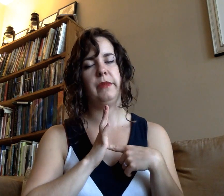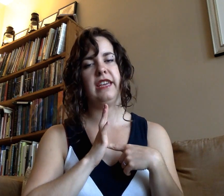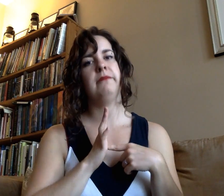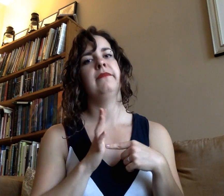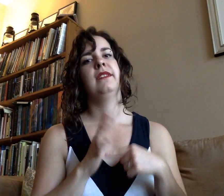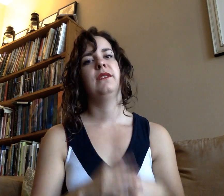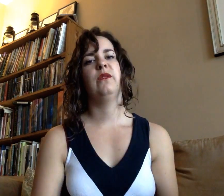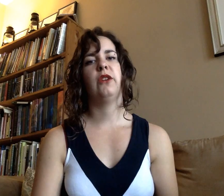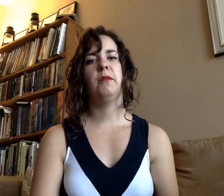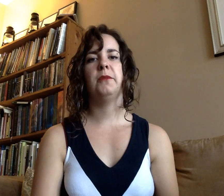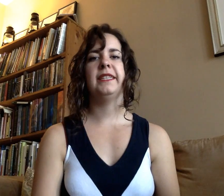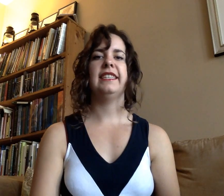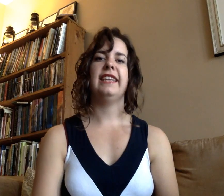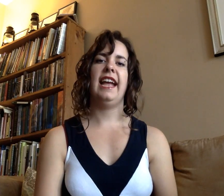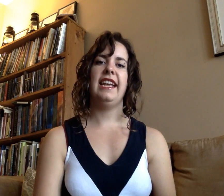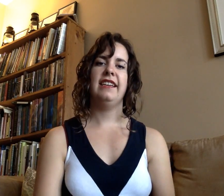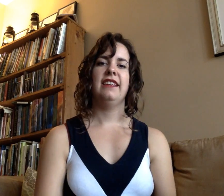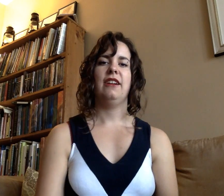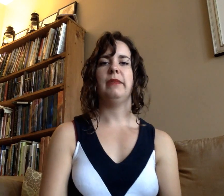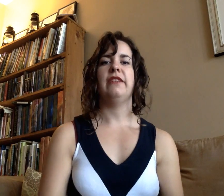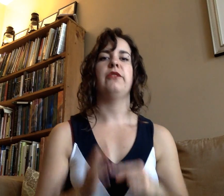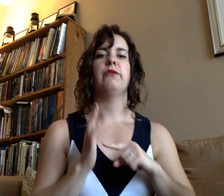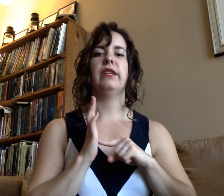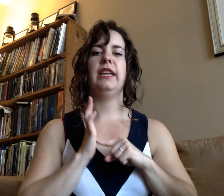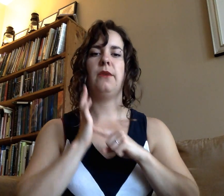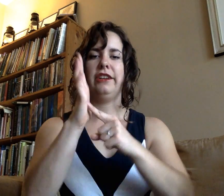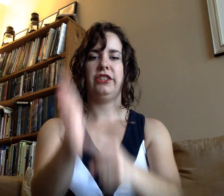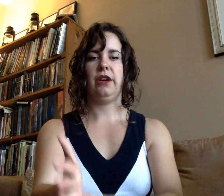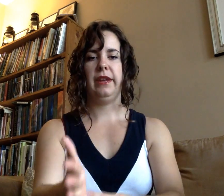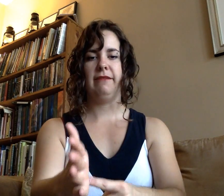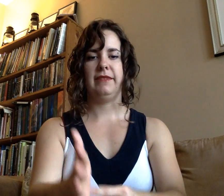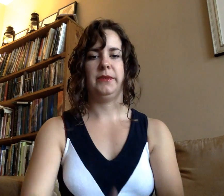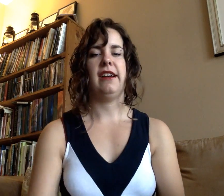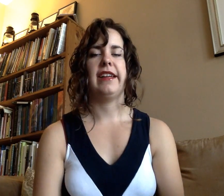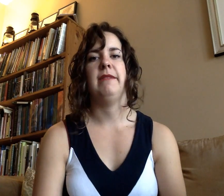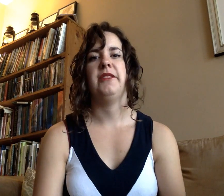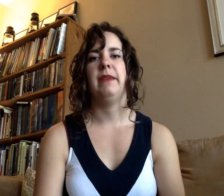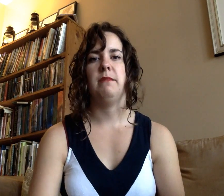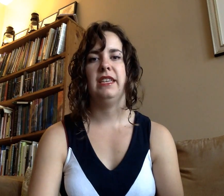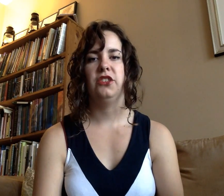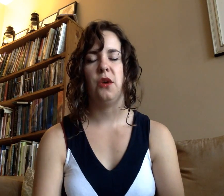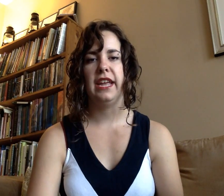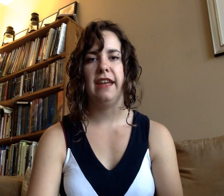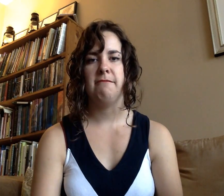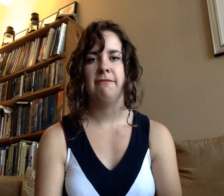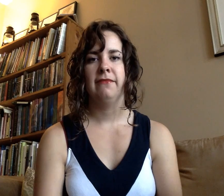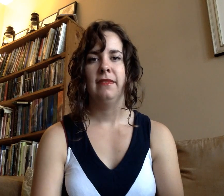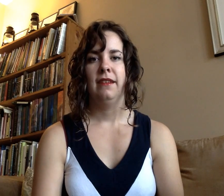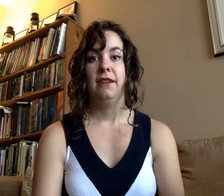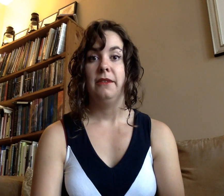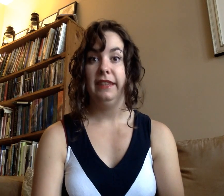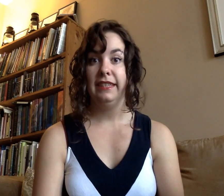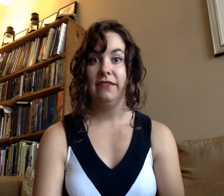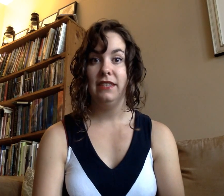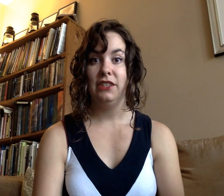me. So for our purposes today, it'll be if you really want to show it, because we're talking about the babies showing it. Well, let's give this a